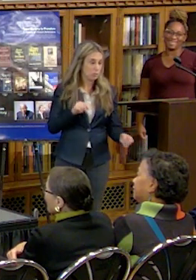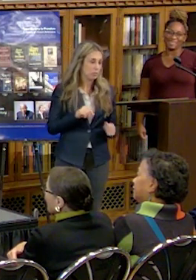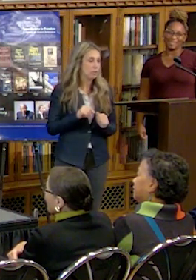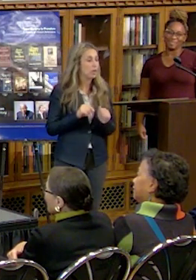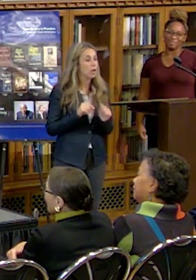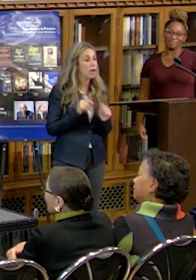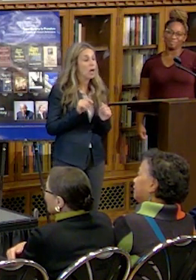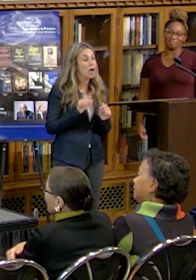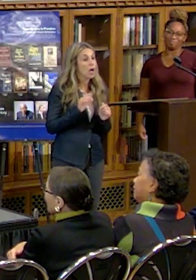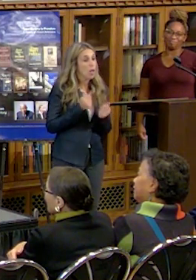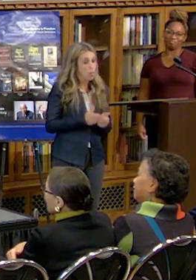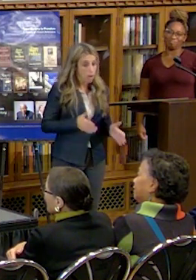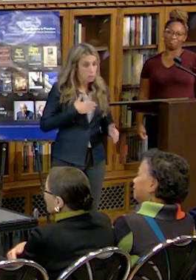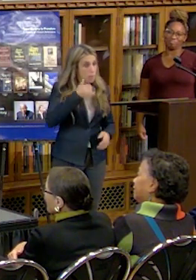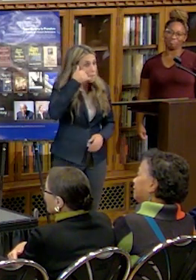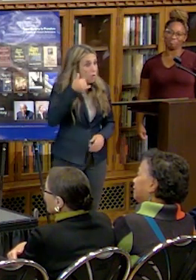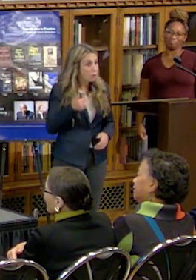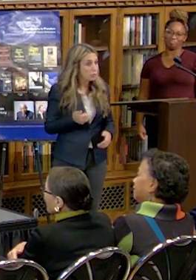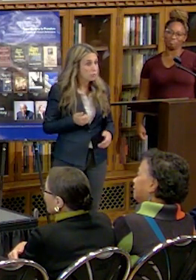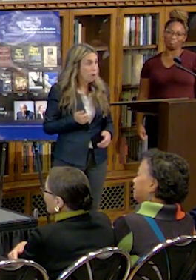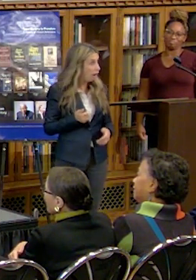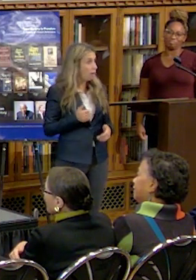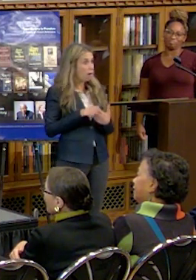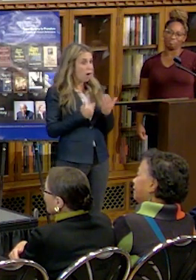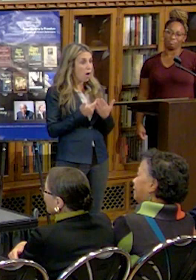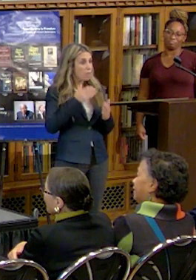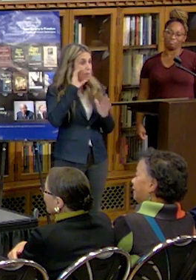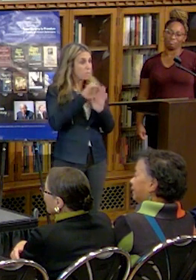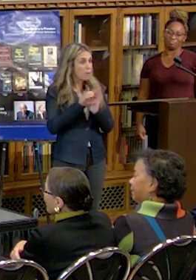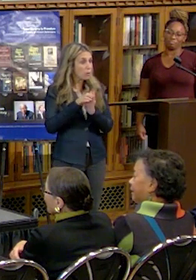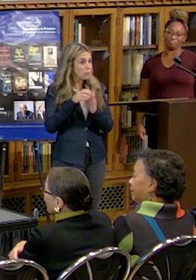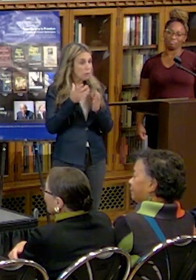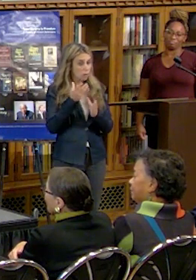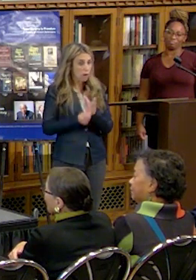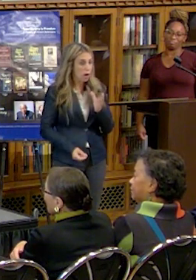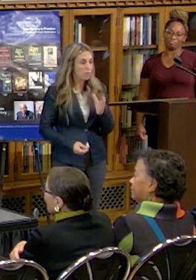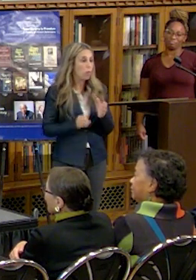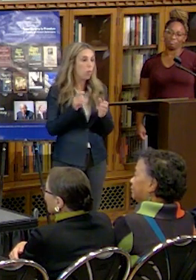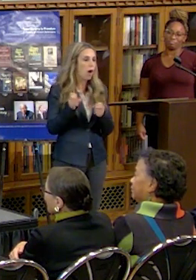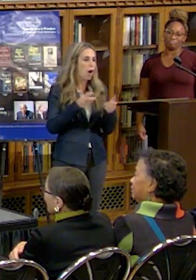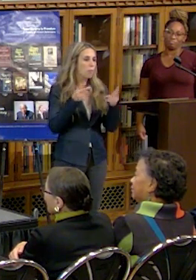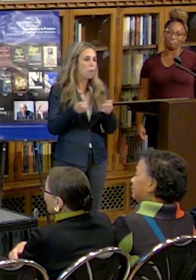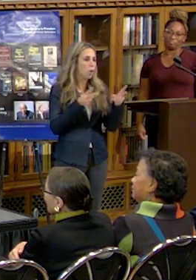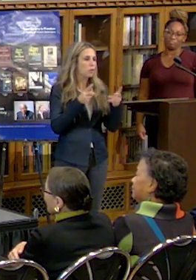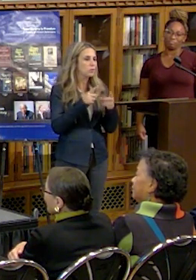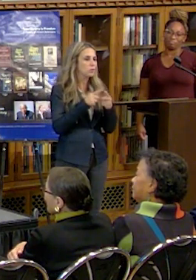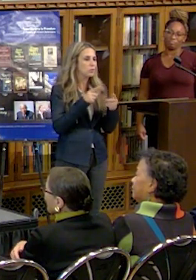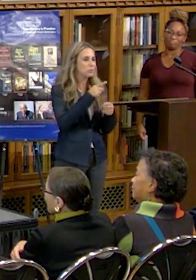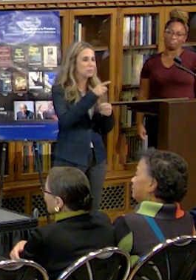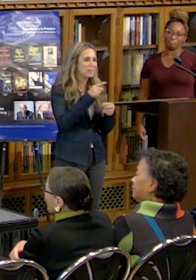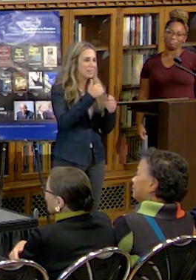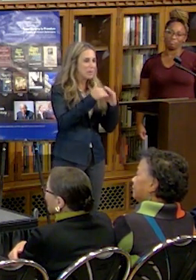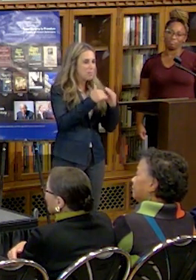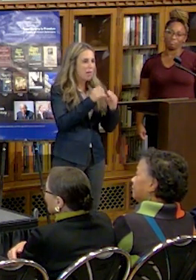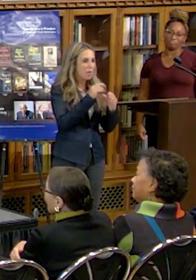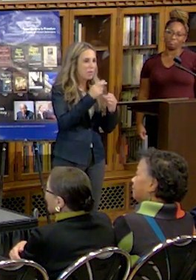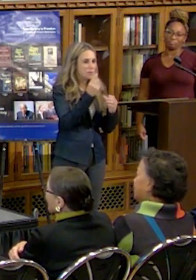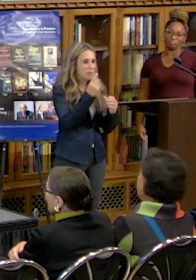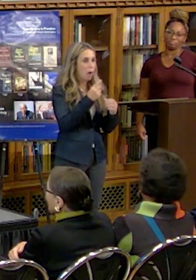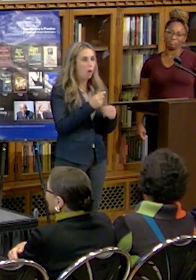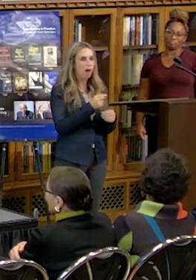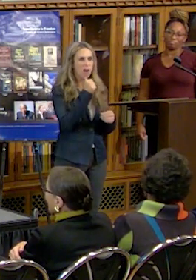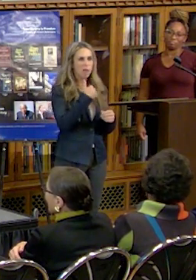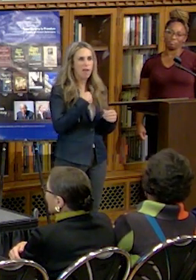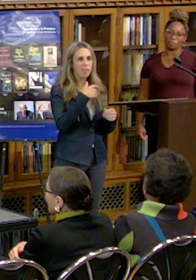phone and I lost those pictures or they're online and I don't have that account and then there's you